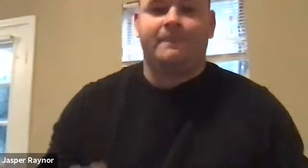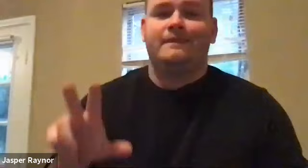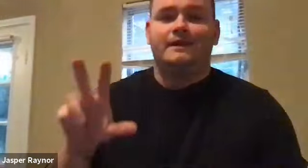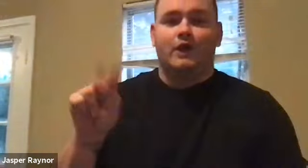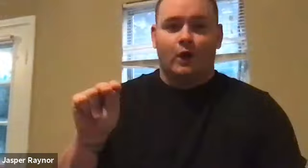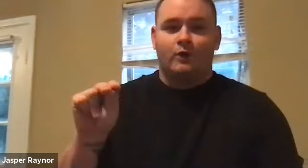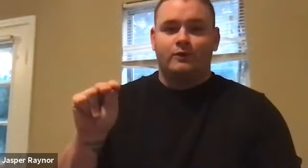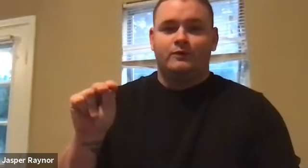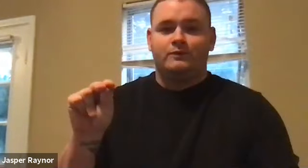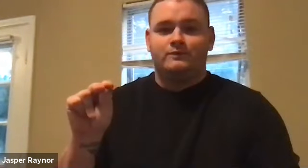No.